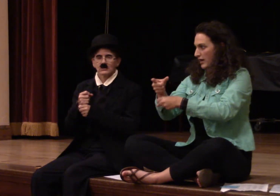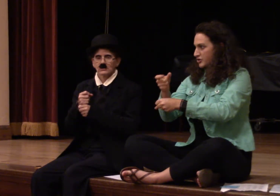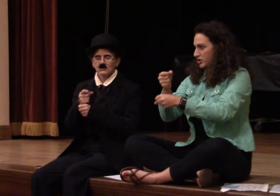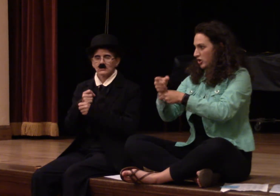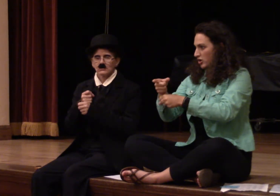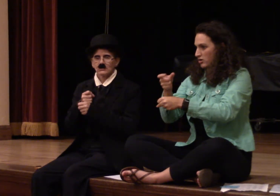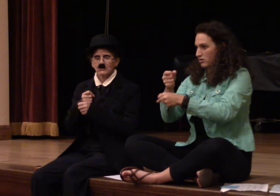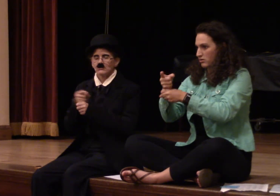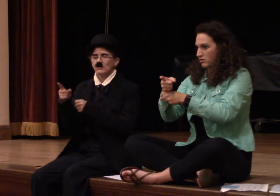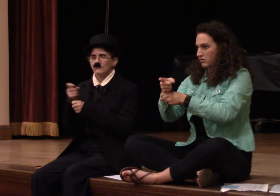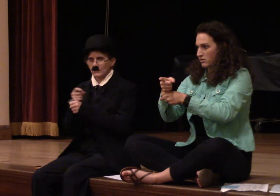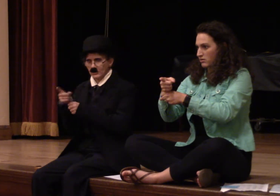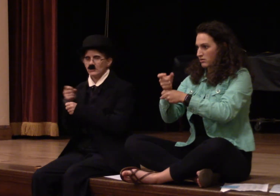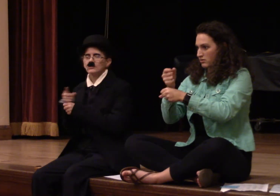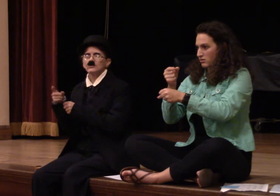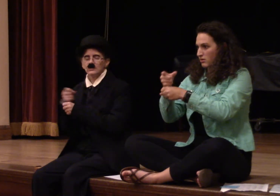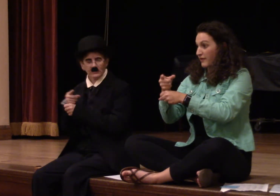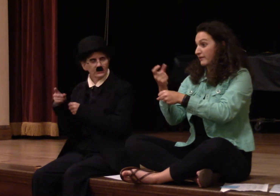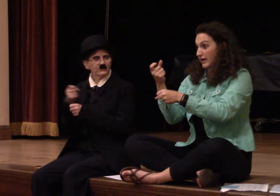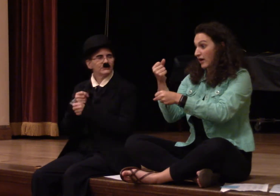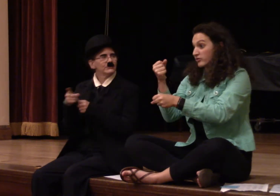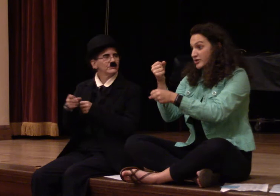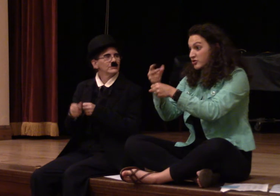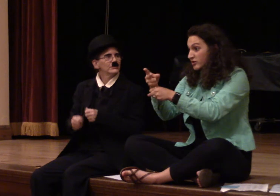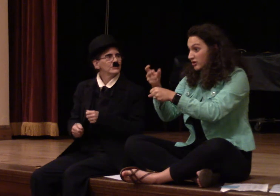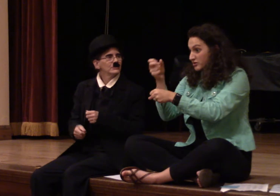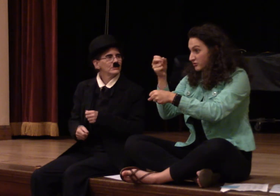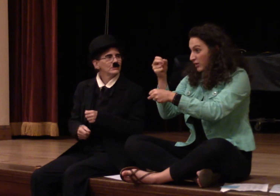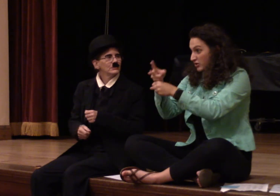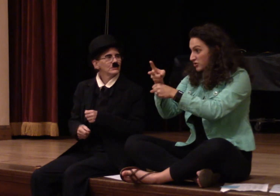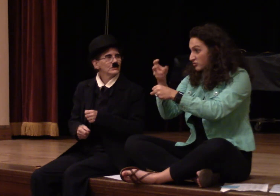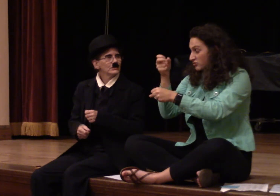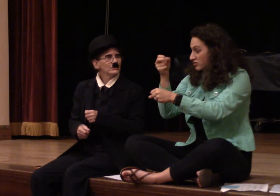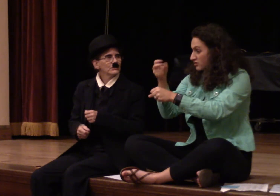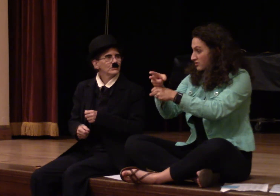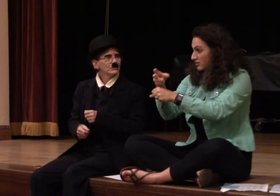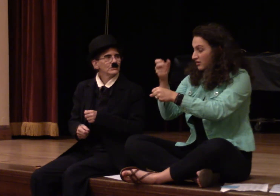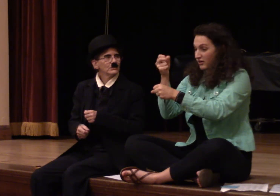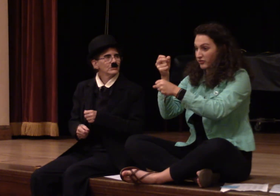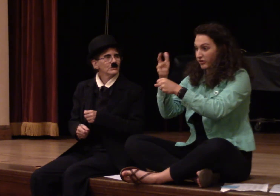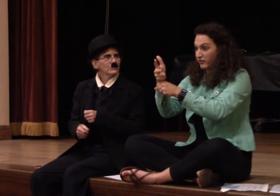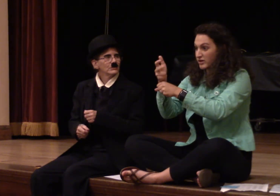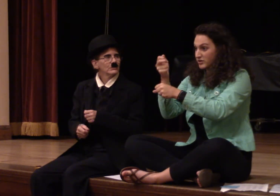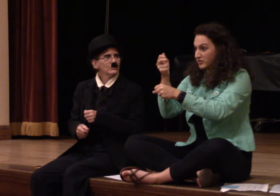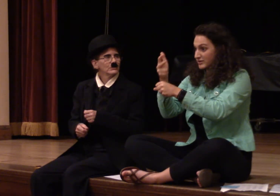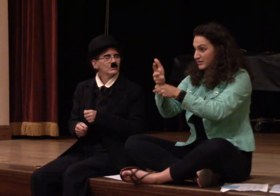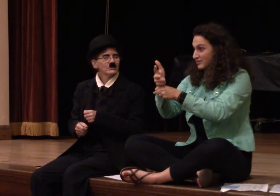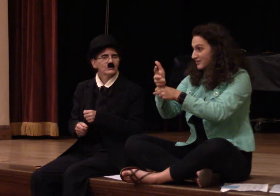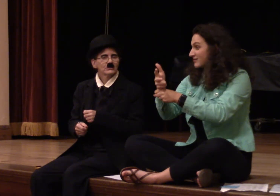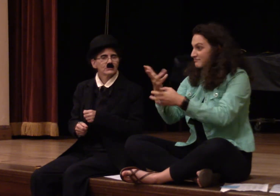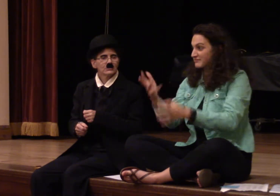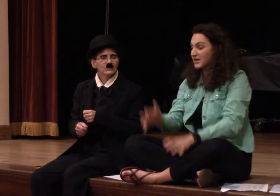year. And then like every 2 years, you'd make it 2. Every 3 years, something like